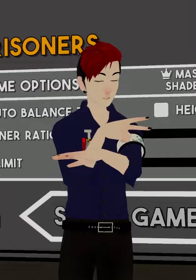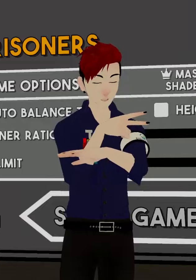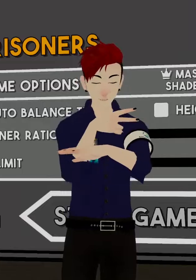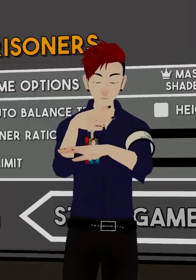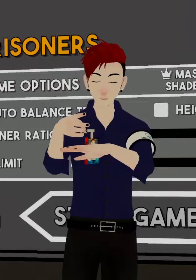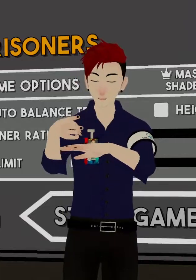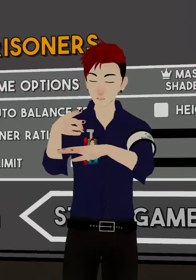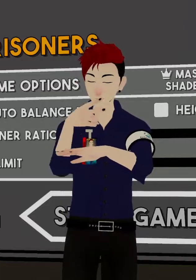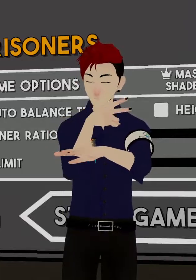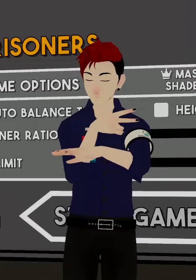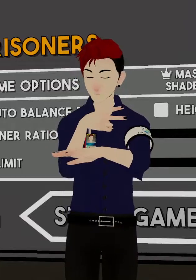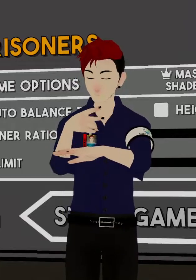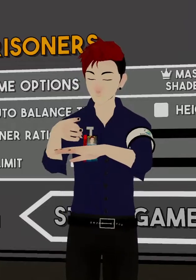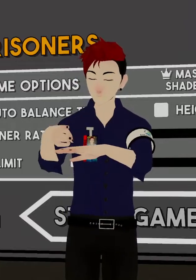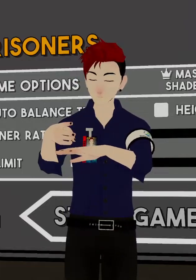that sign, parking lot.